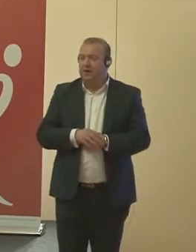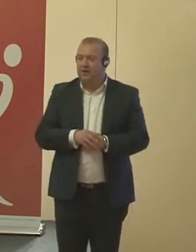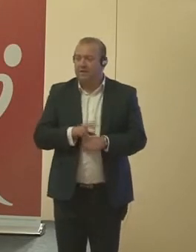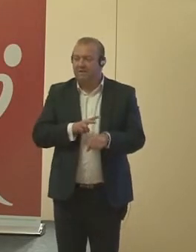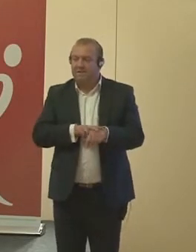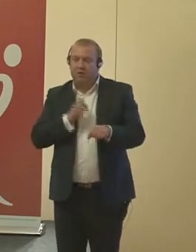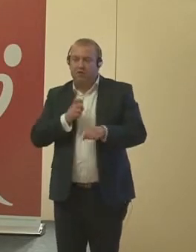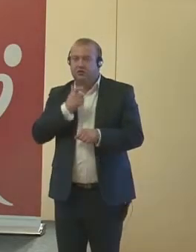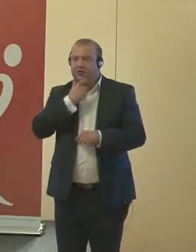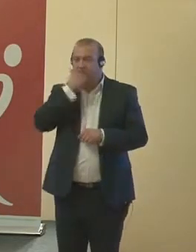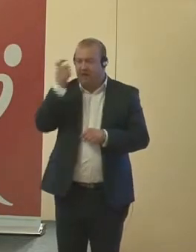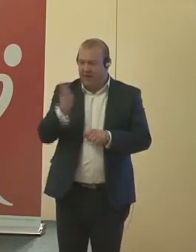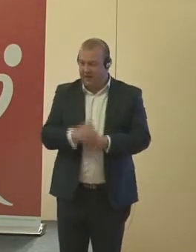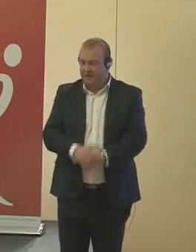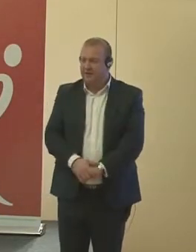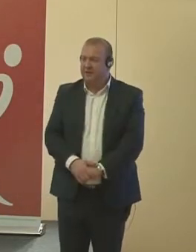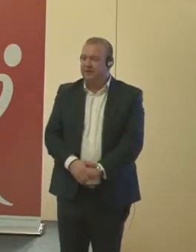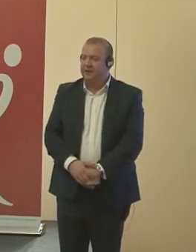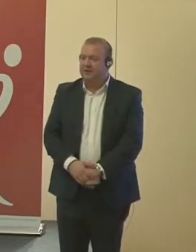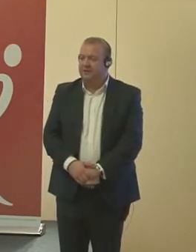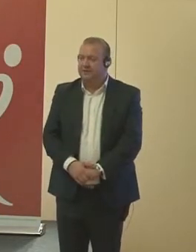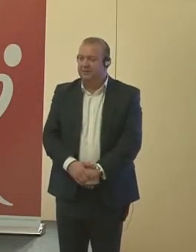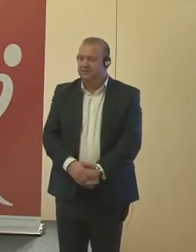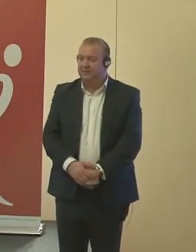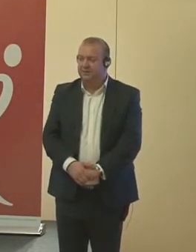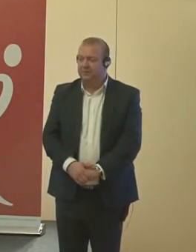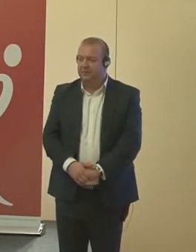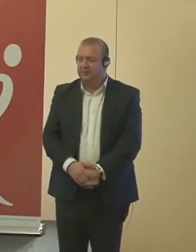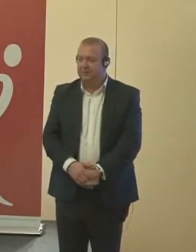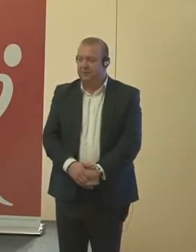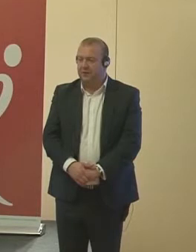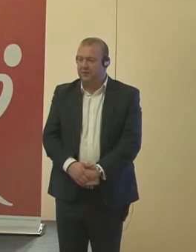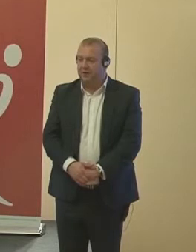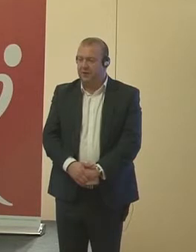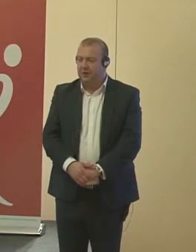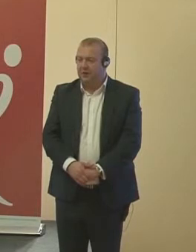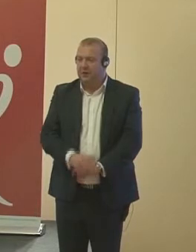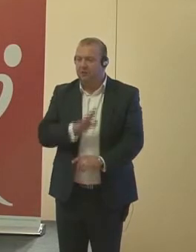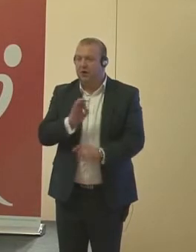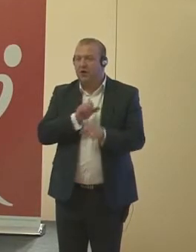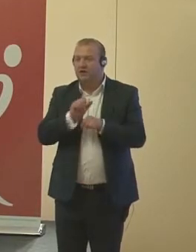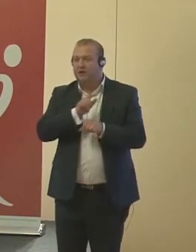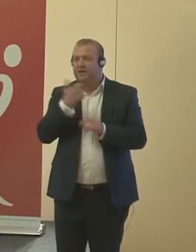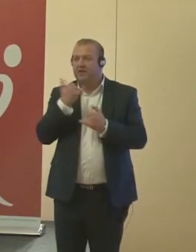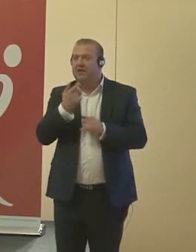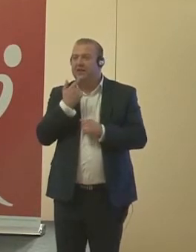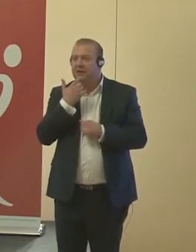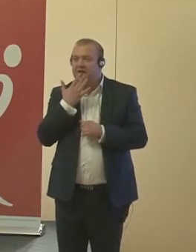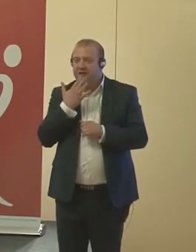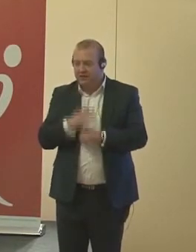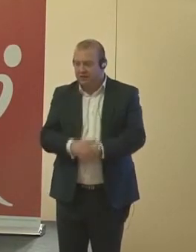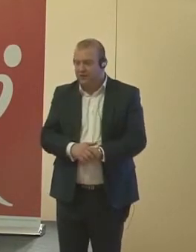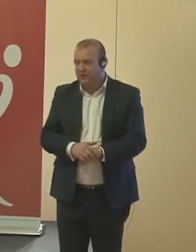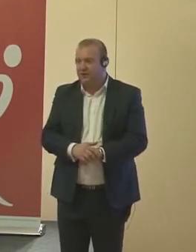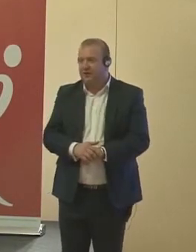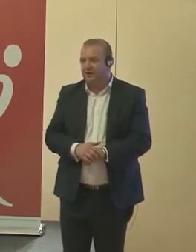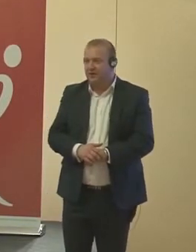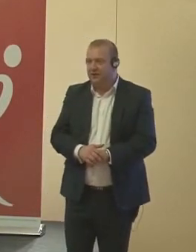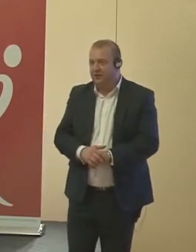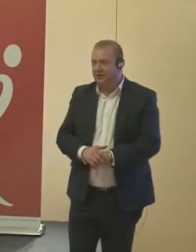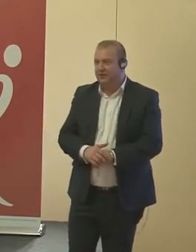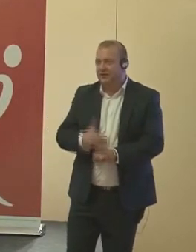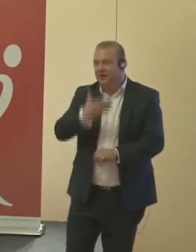that he can access to support his learning when he isn't in the classroom. There's his personal library space, so very much like a learning